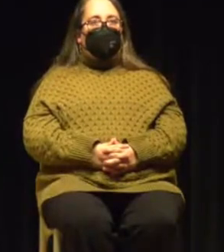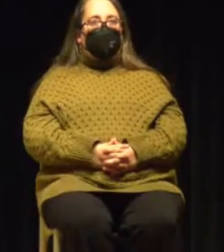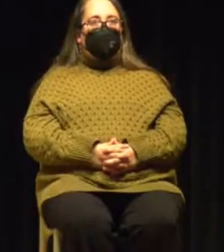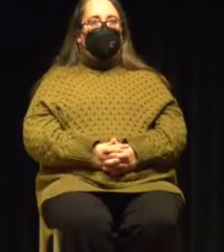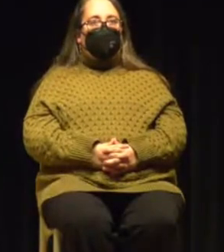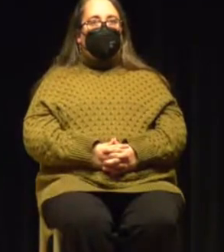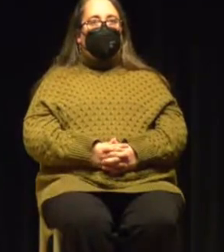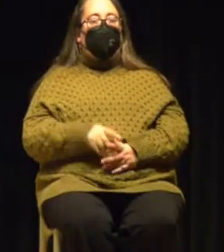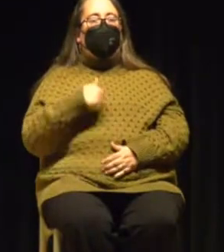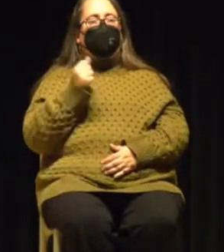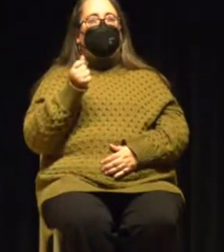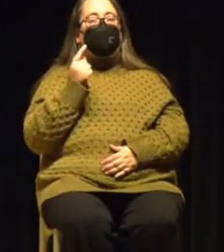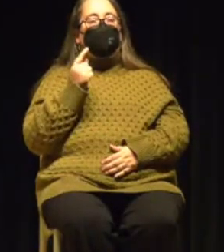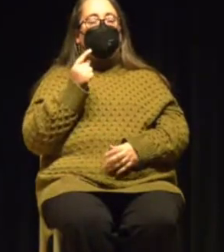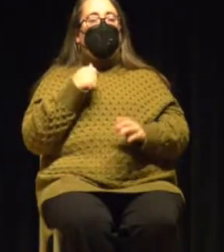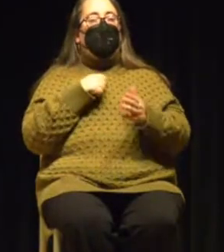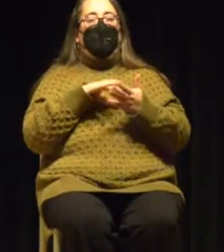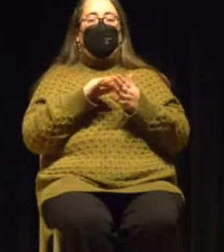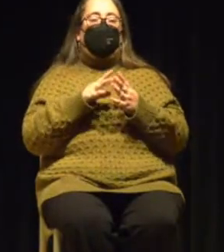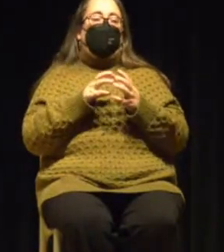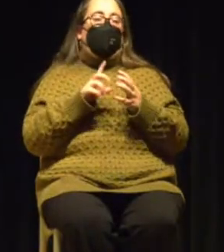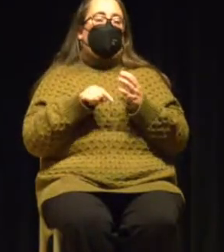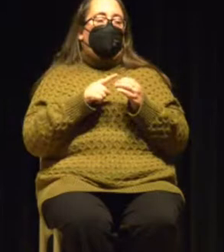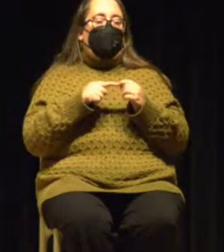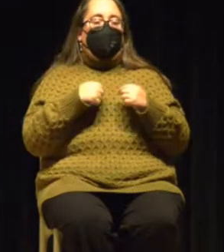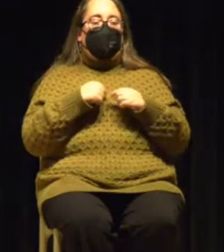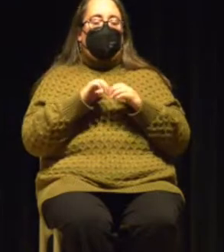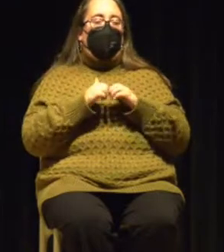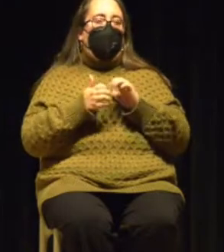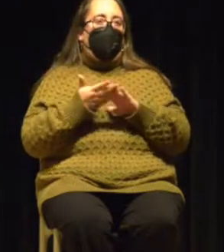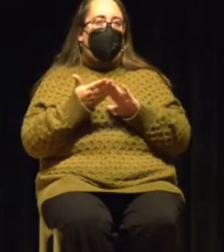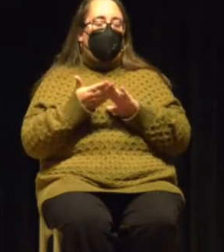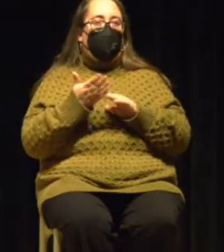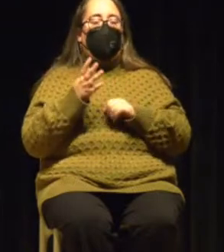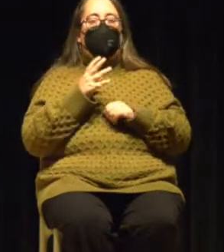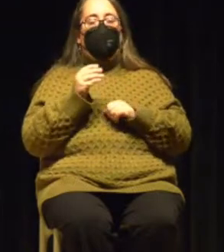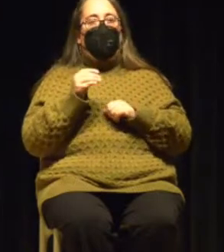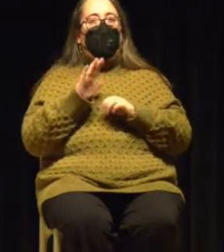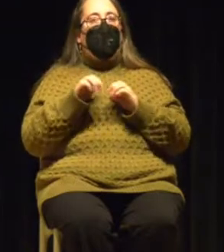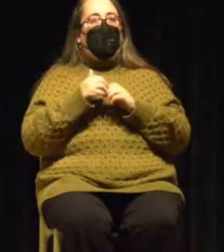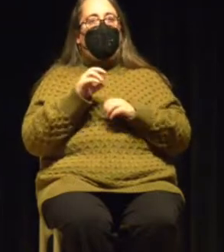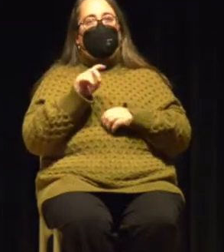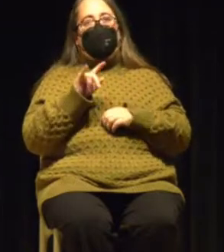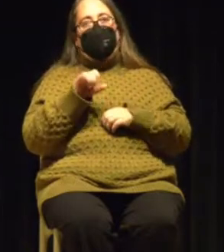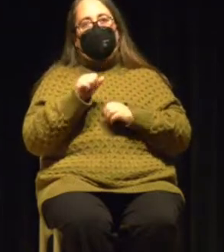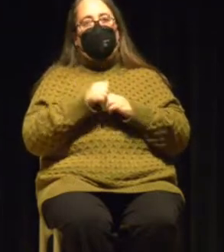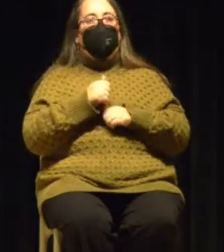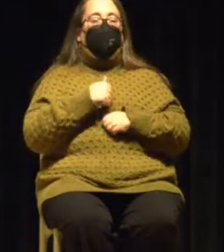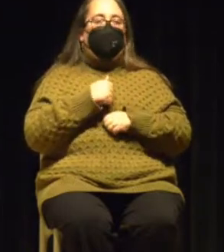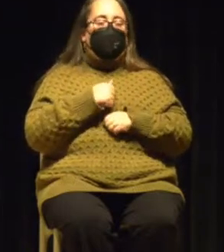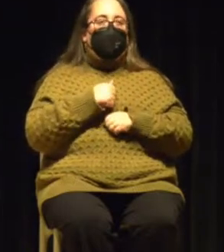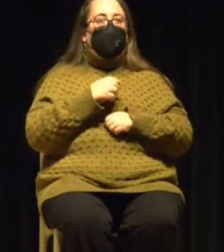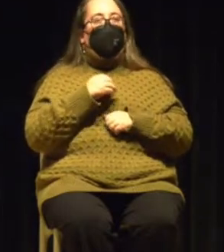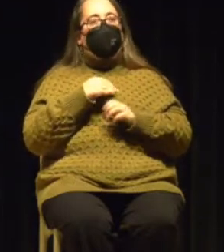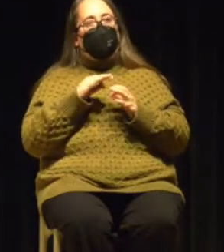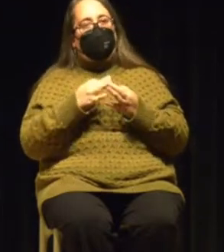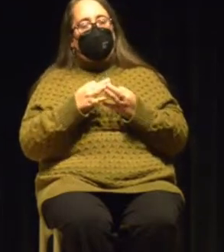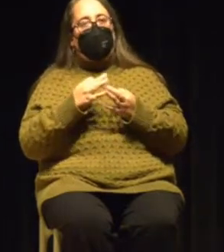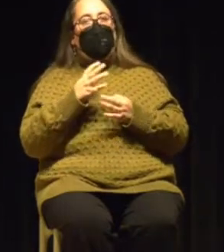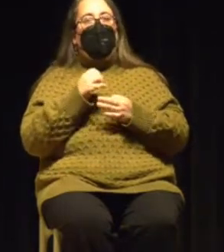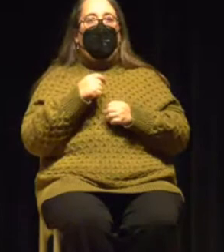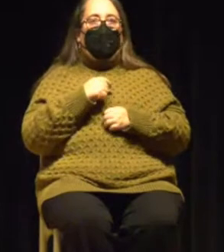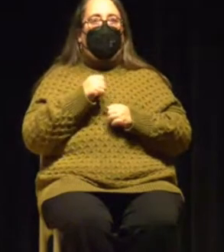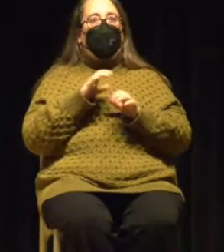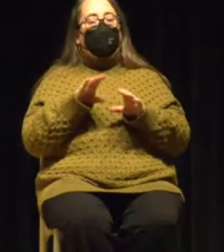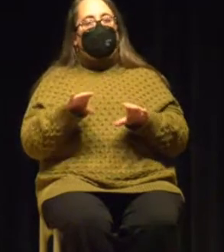again as I wrote. I just learned so much just about me and how I operate and all the dynamics between me and my family, and then me and